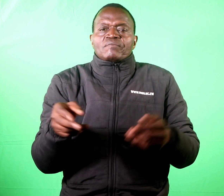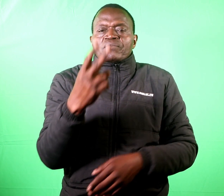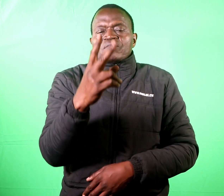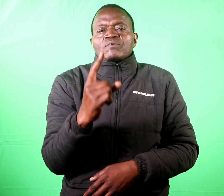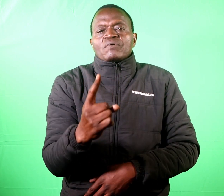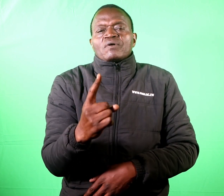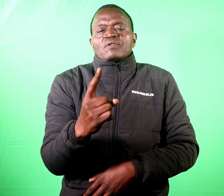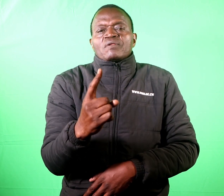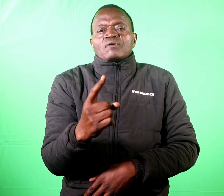21.1%.